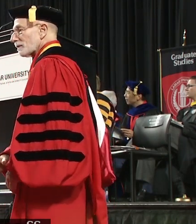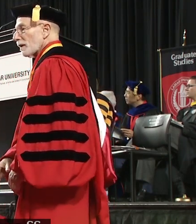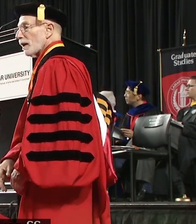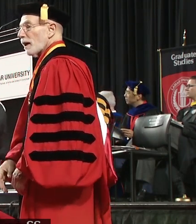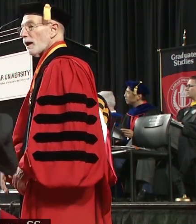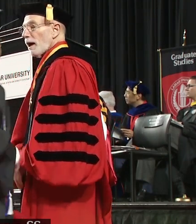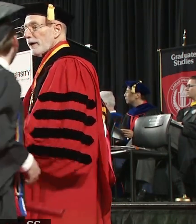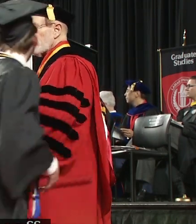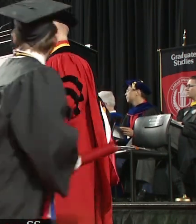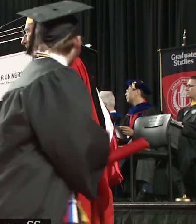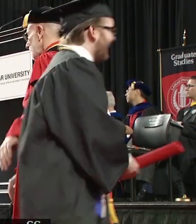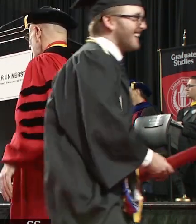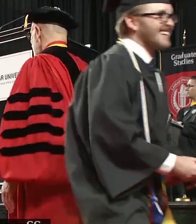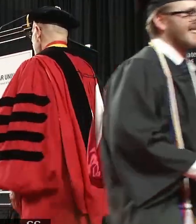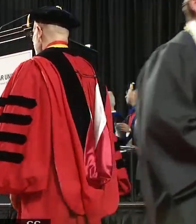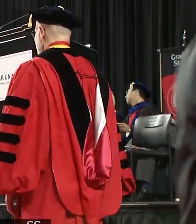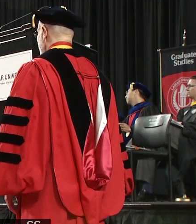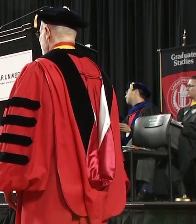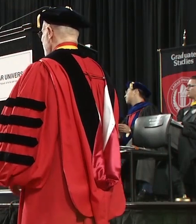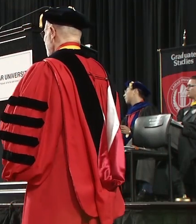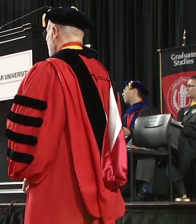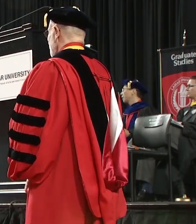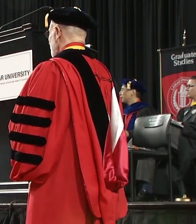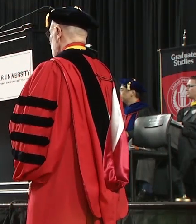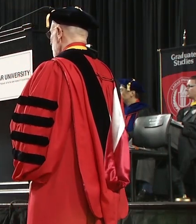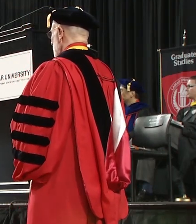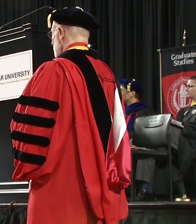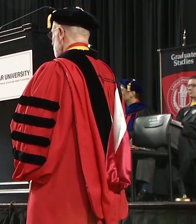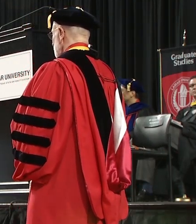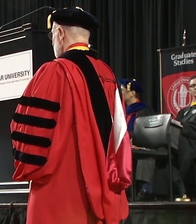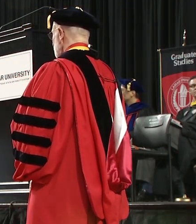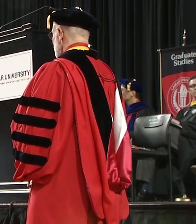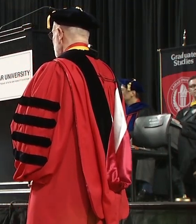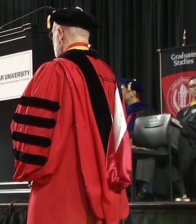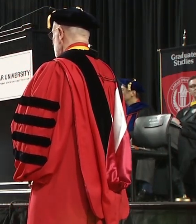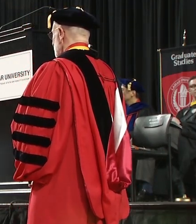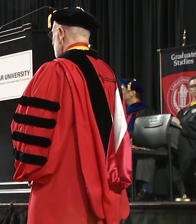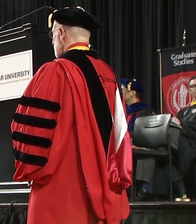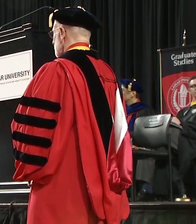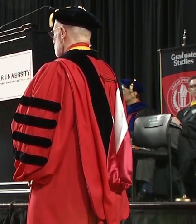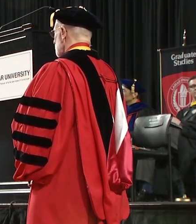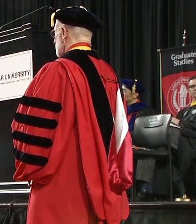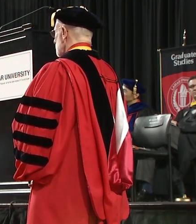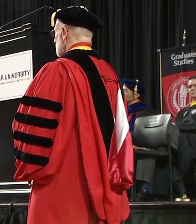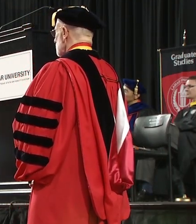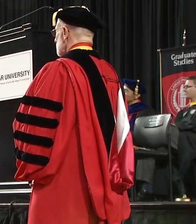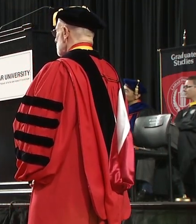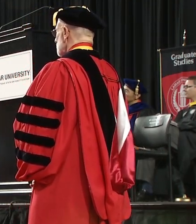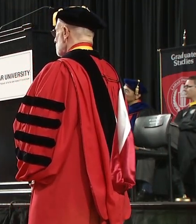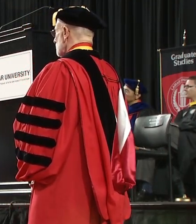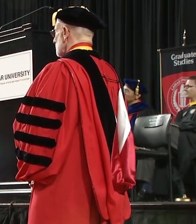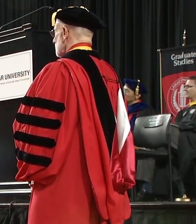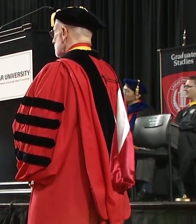For the Bachelor of Science in Communication, Kobe Rashad